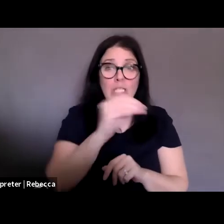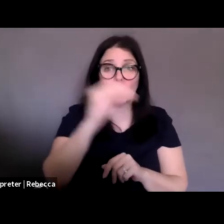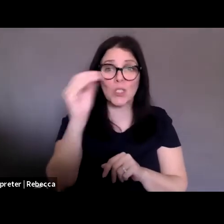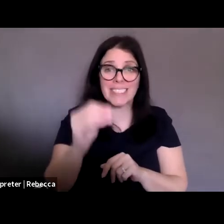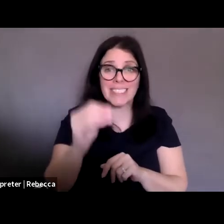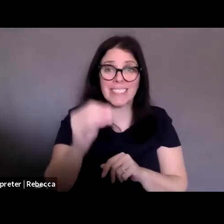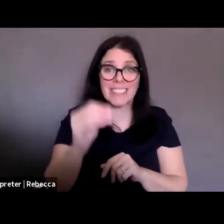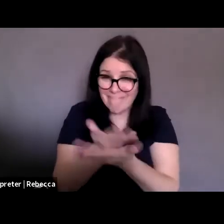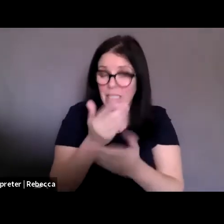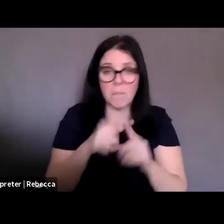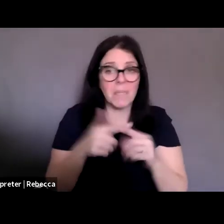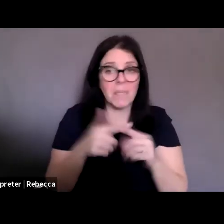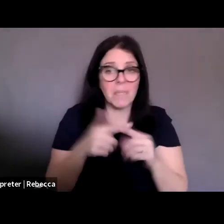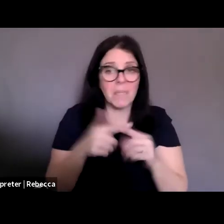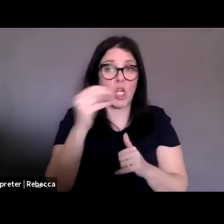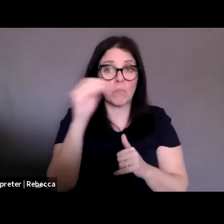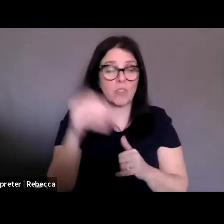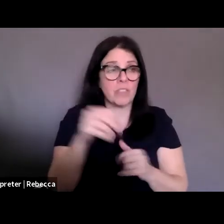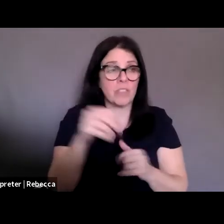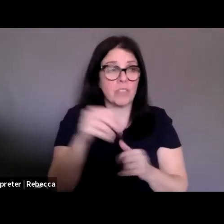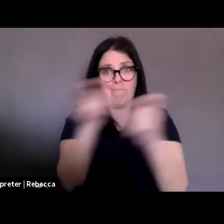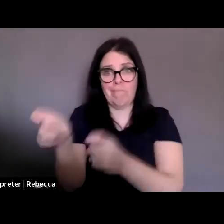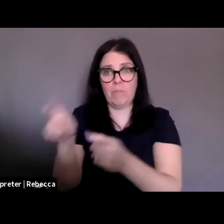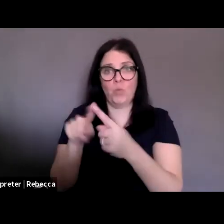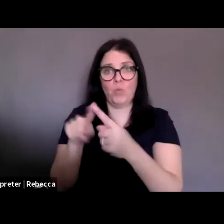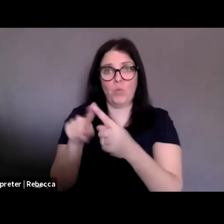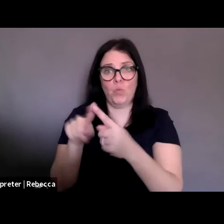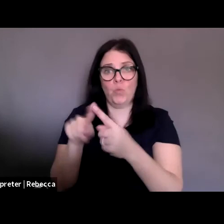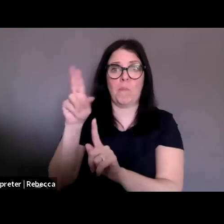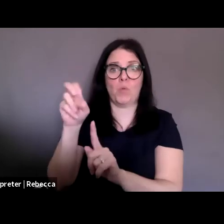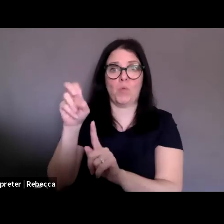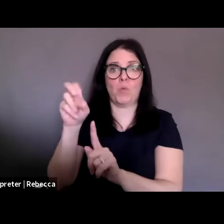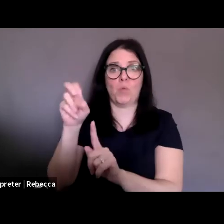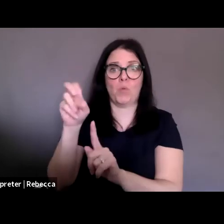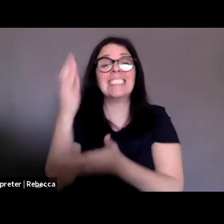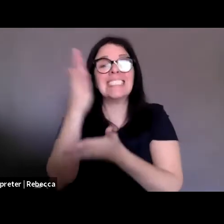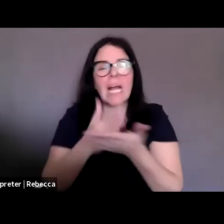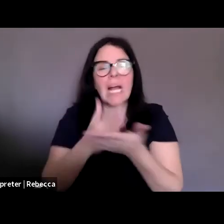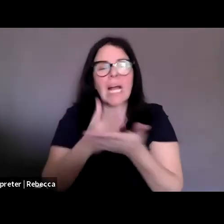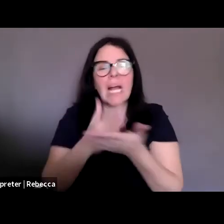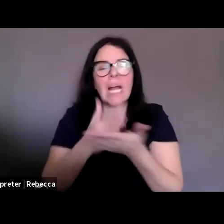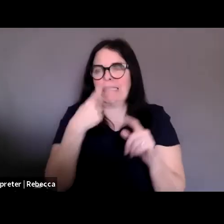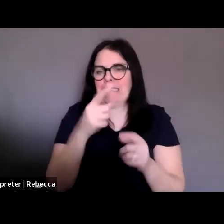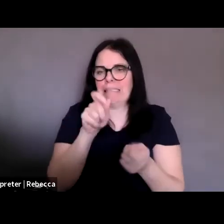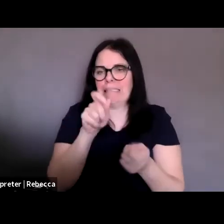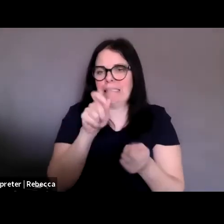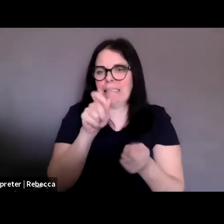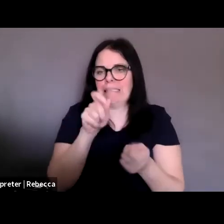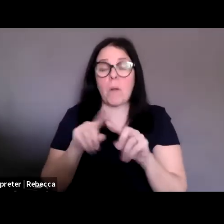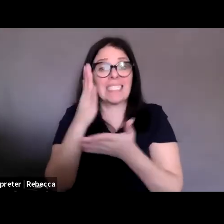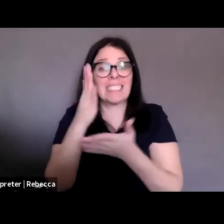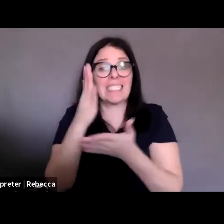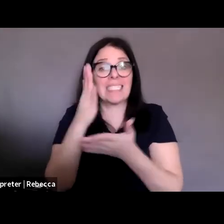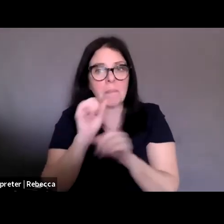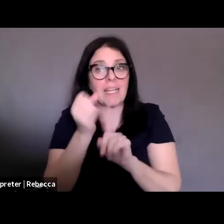the abuser. Some of those, I can't tell you off the top how many, but some of those were cases where the courts believed